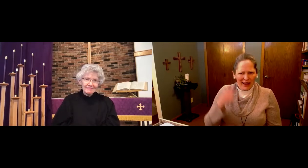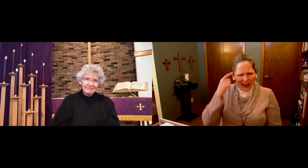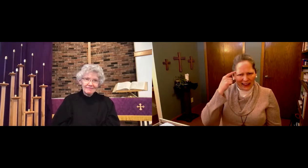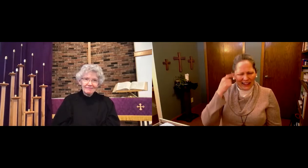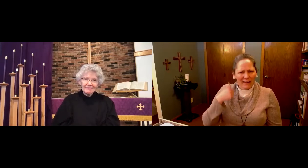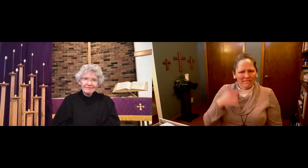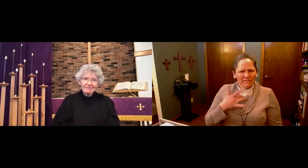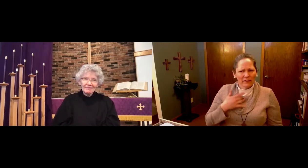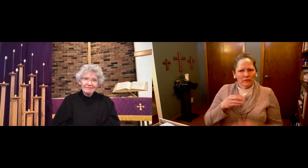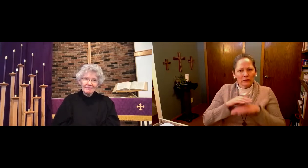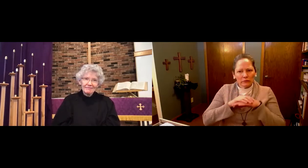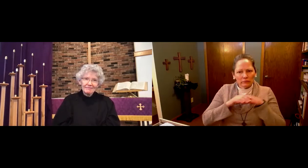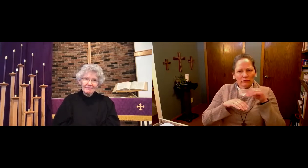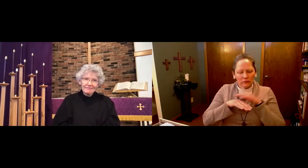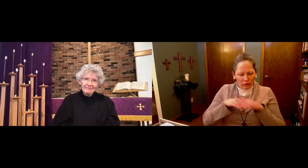Pastor Michelle.